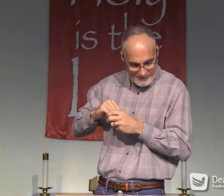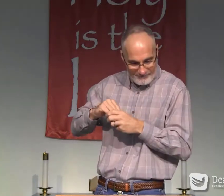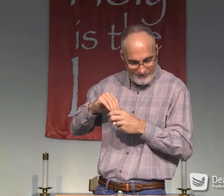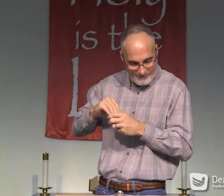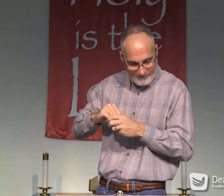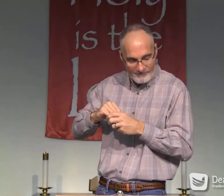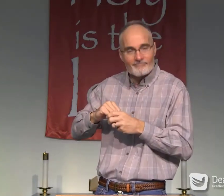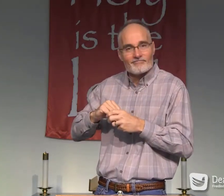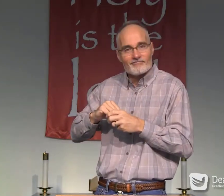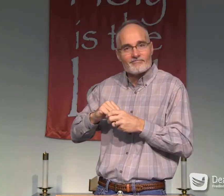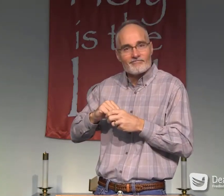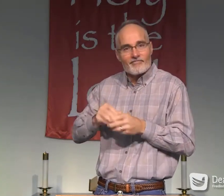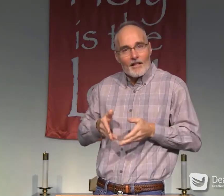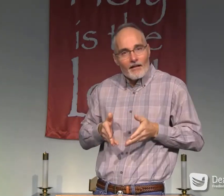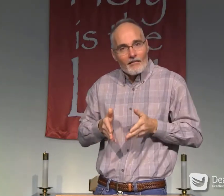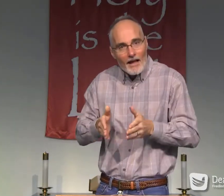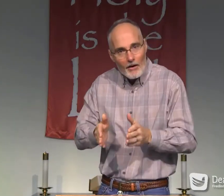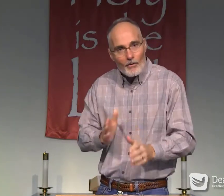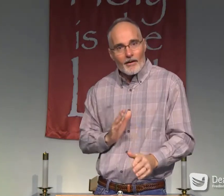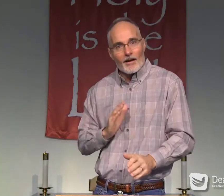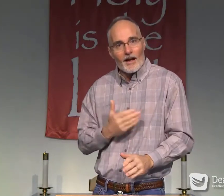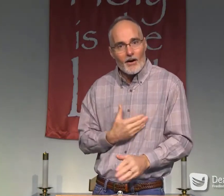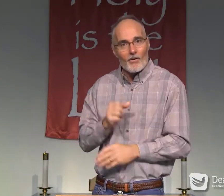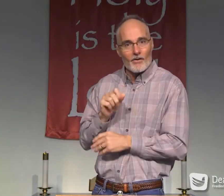motives, excessive greed,